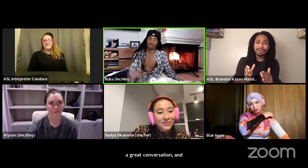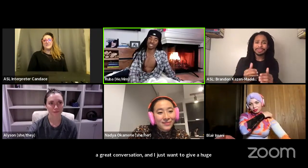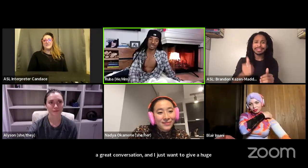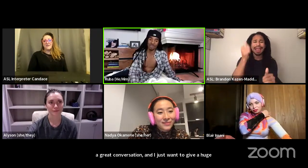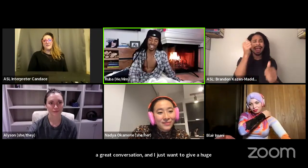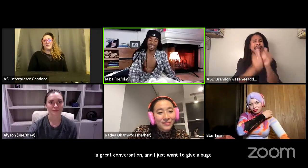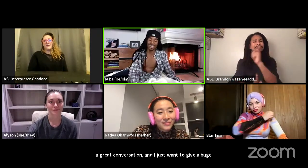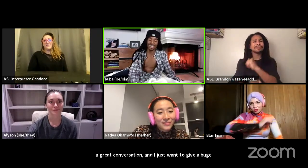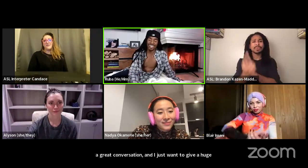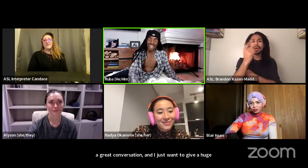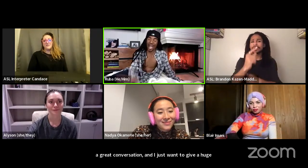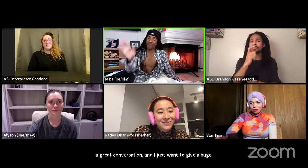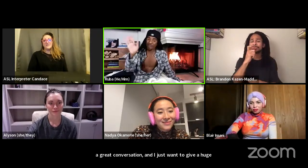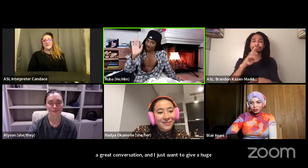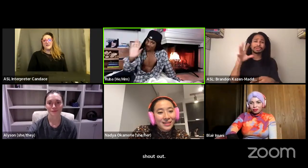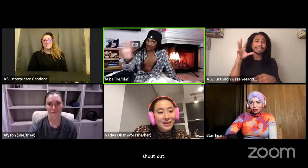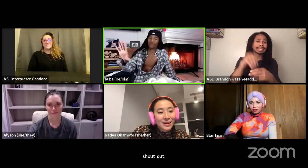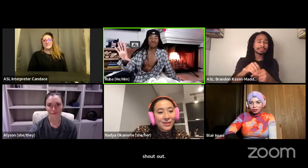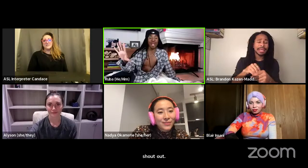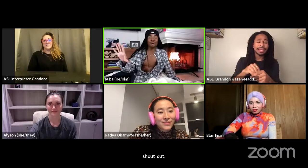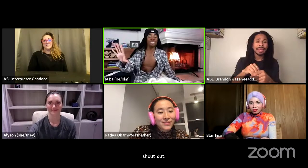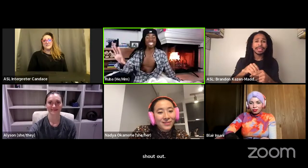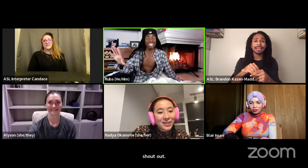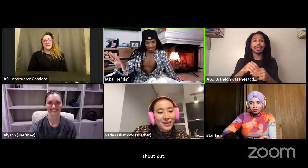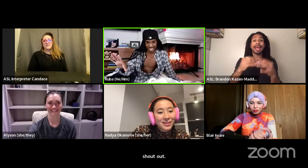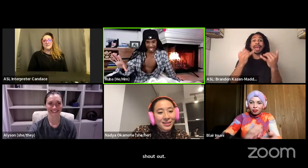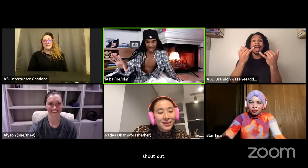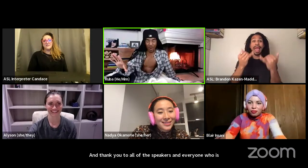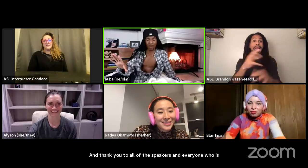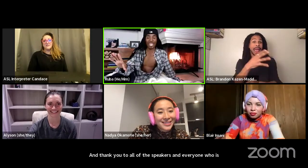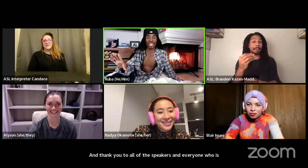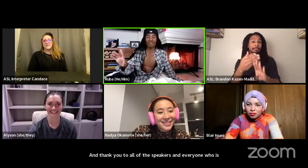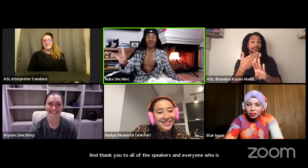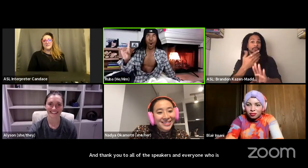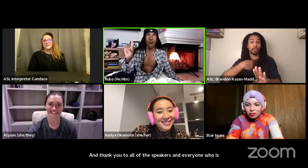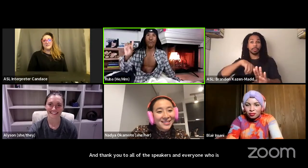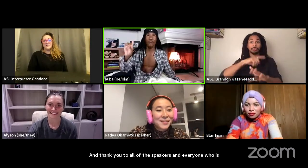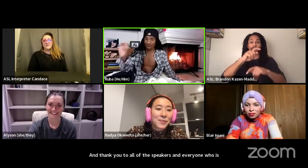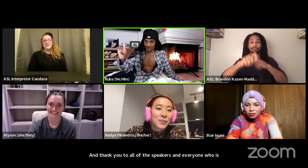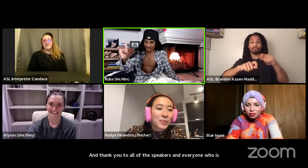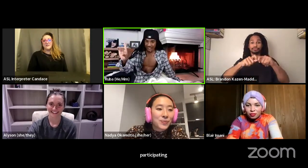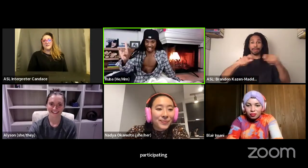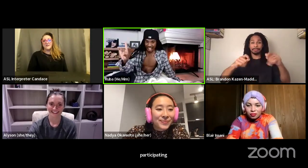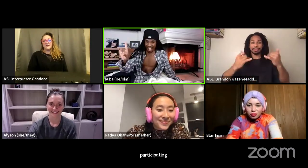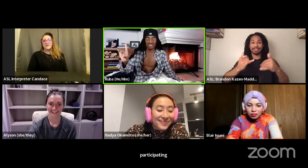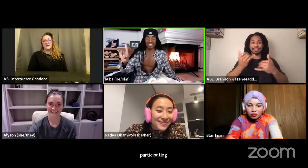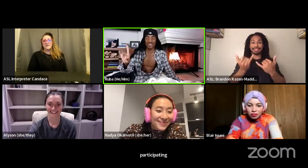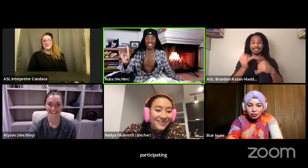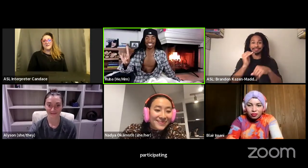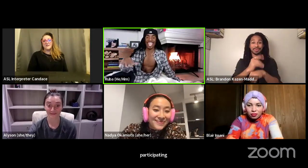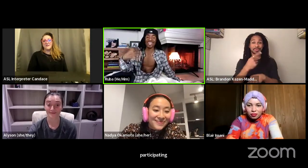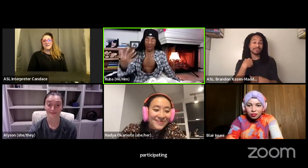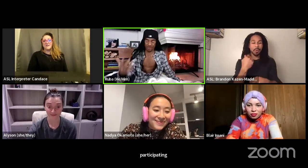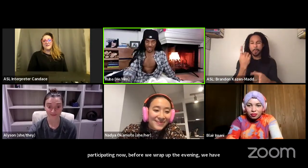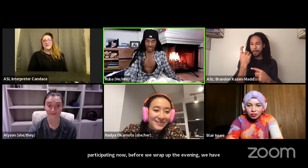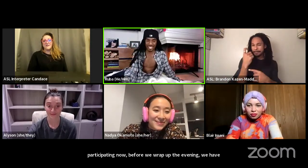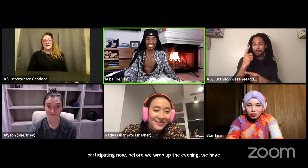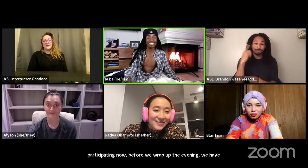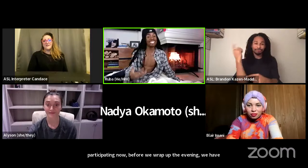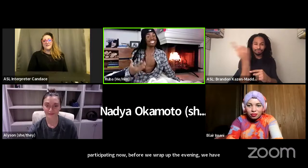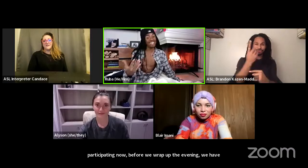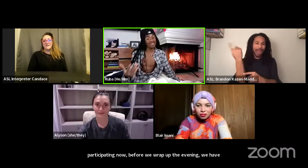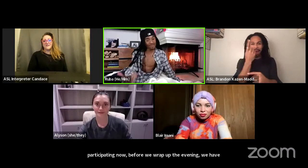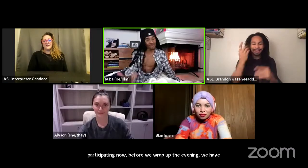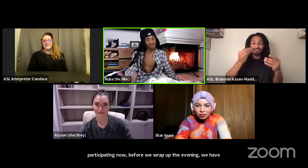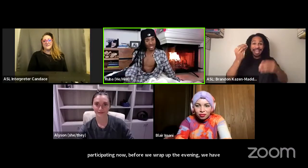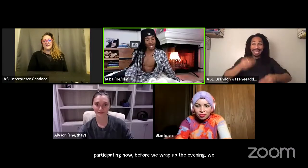who is participating. Now, before we wrap up the evening, we have one more round of giveaways and